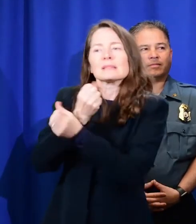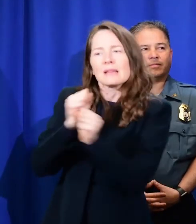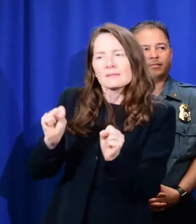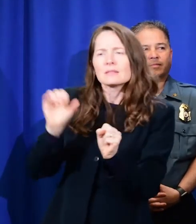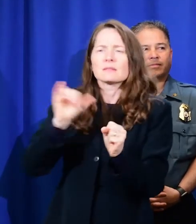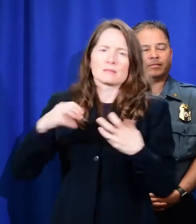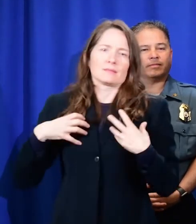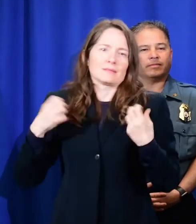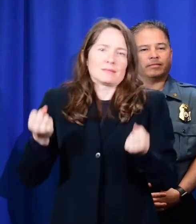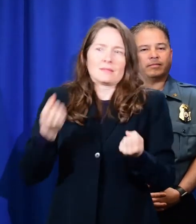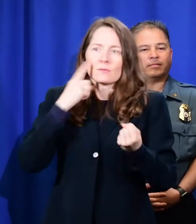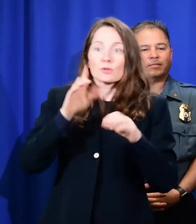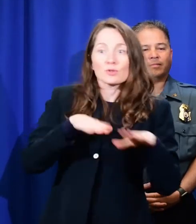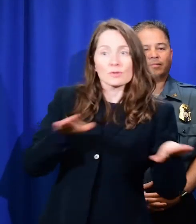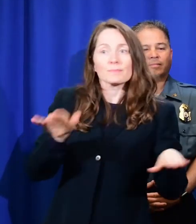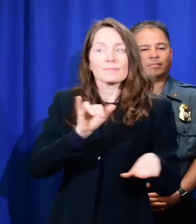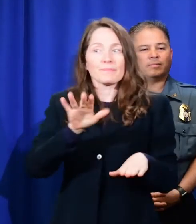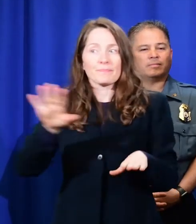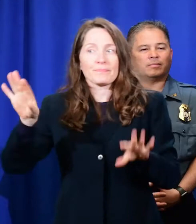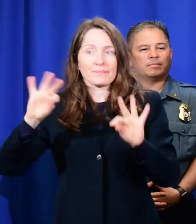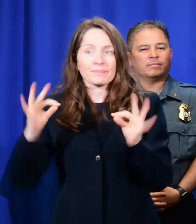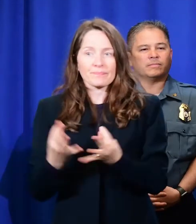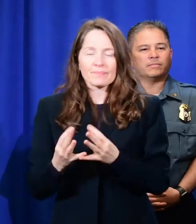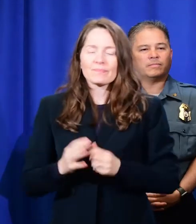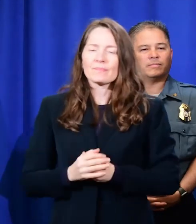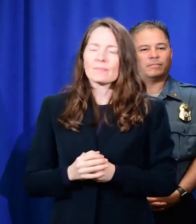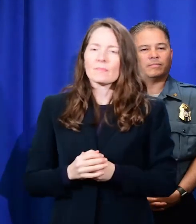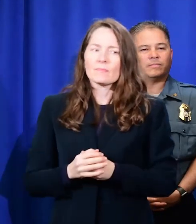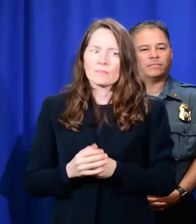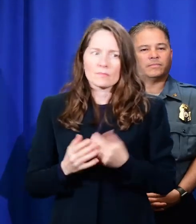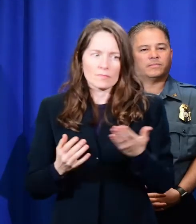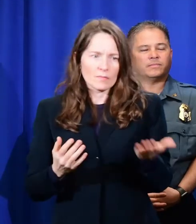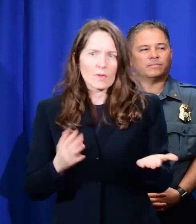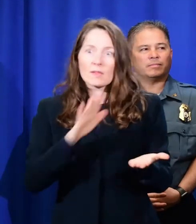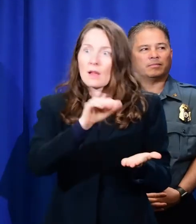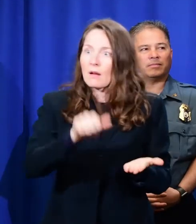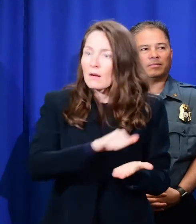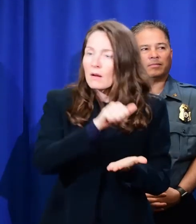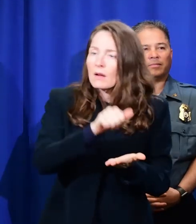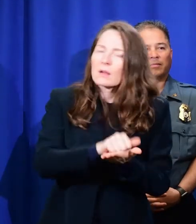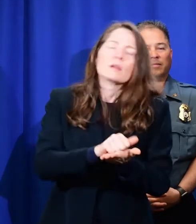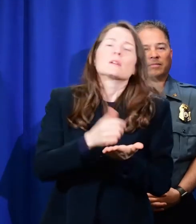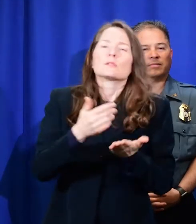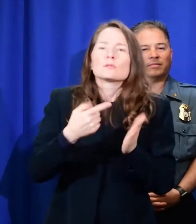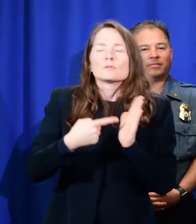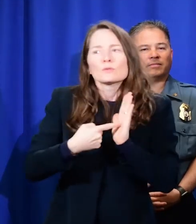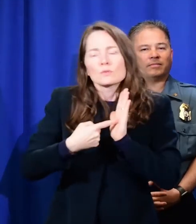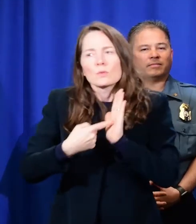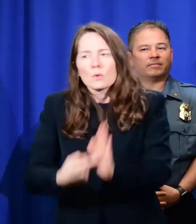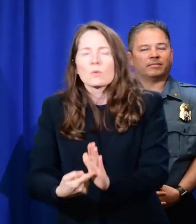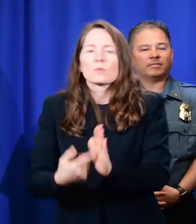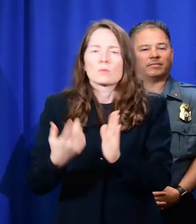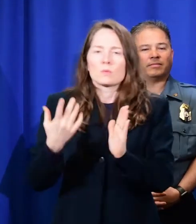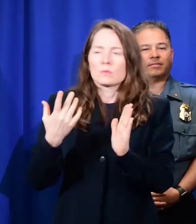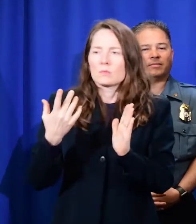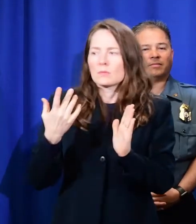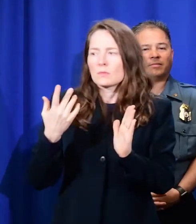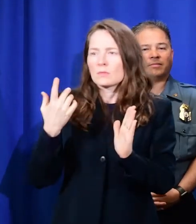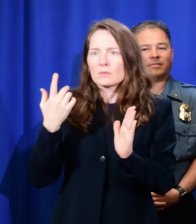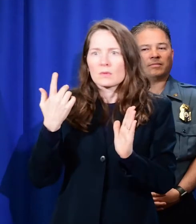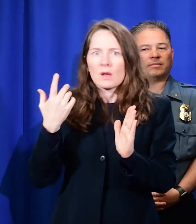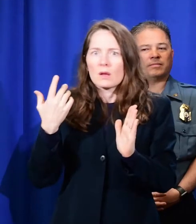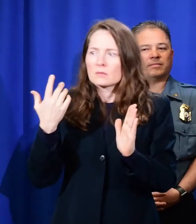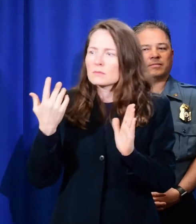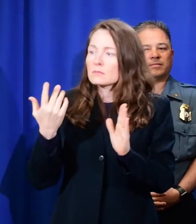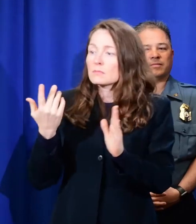families. It speaks volume to the labor of love to ensure struggling families and children have access to the best quality